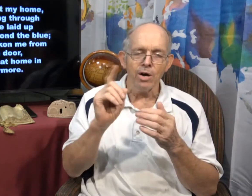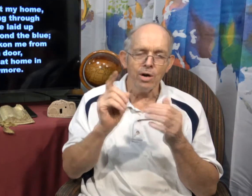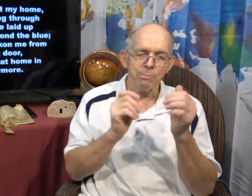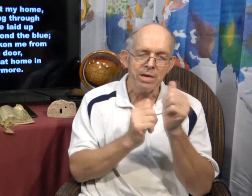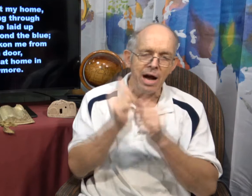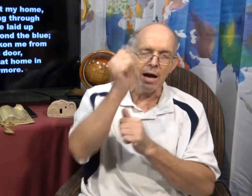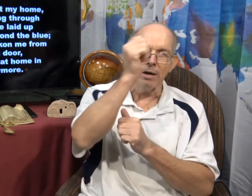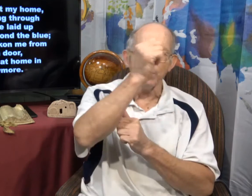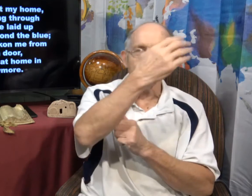somewhere behind me.